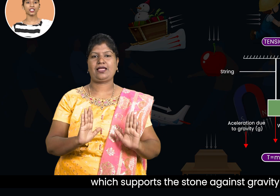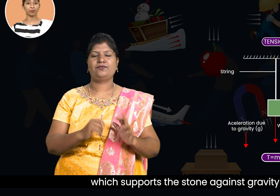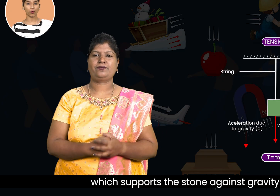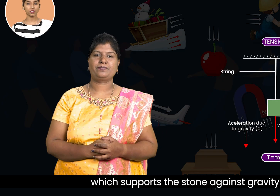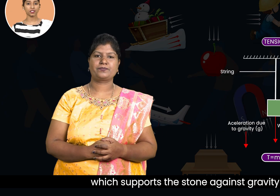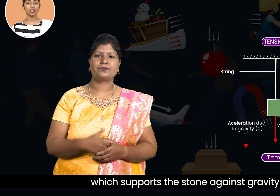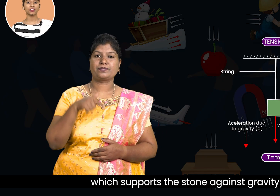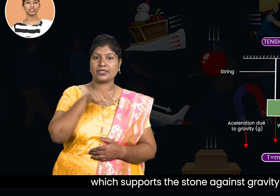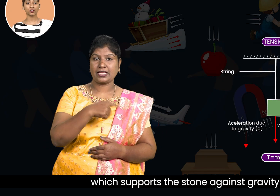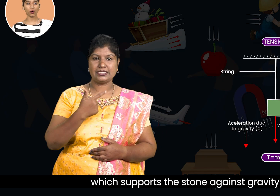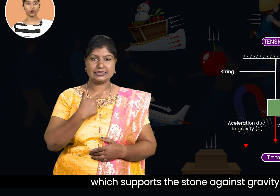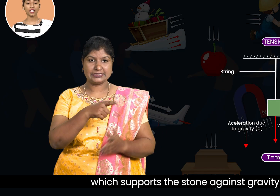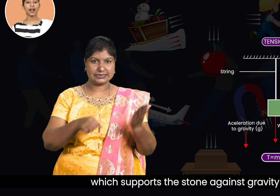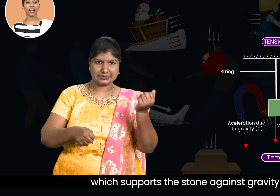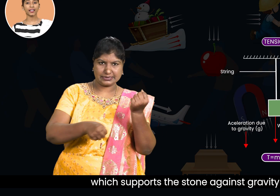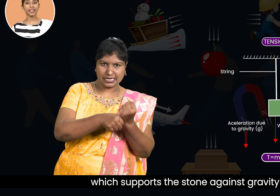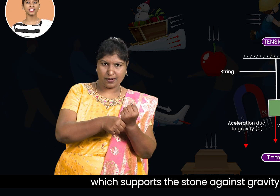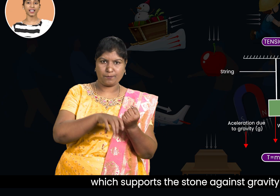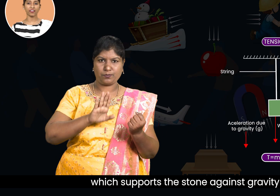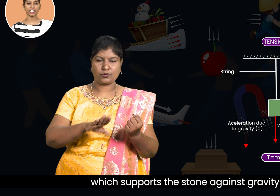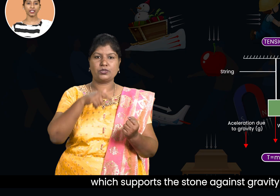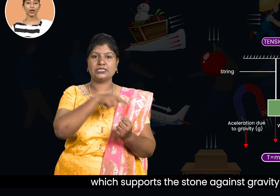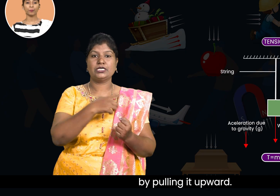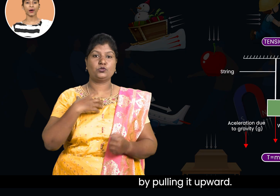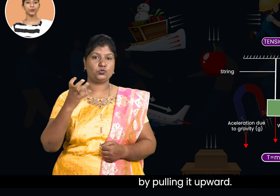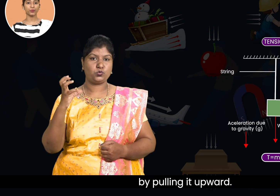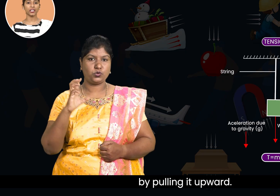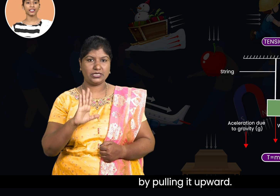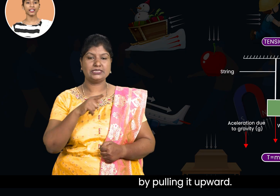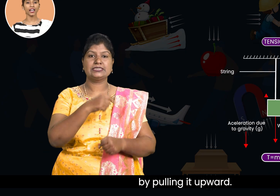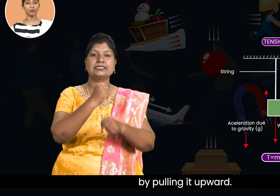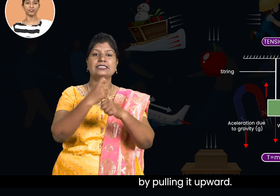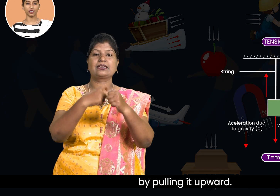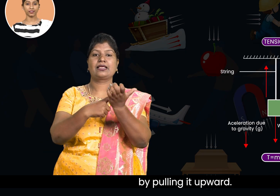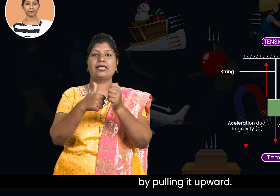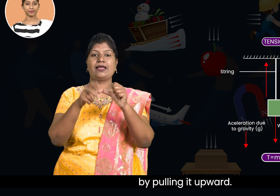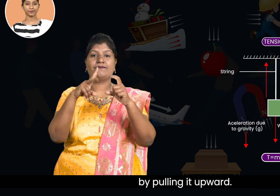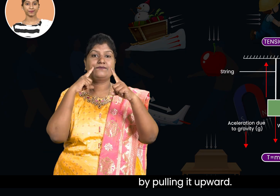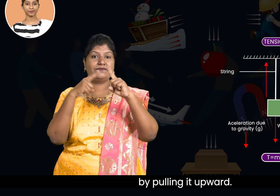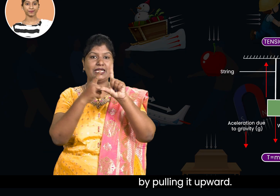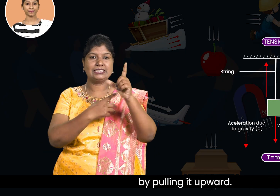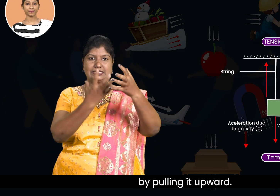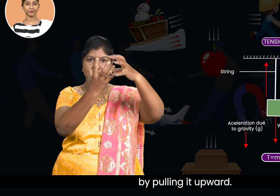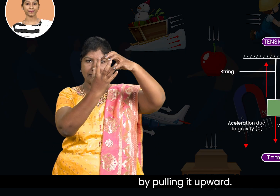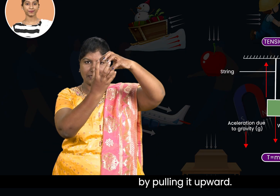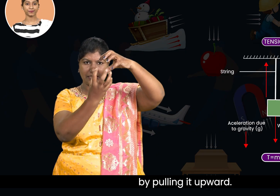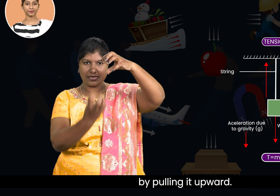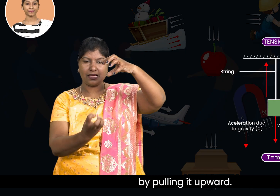which supports the stone against gravity by pulling it upward.